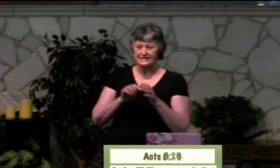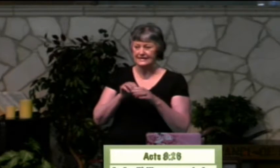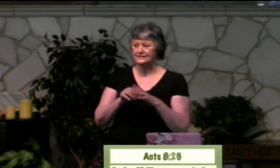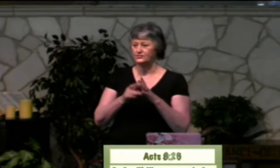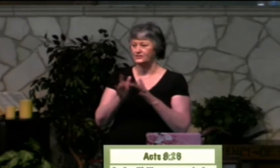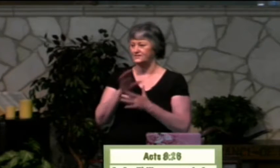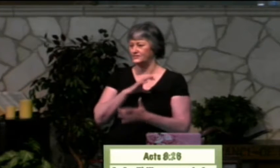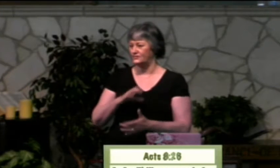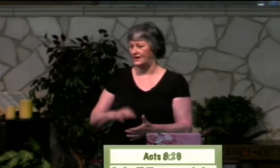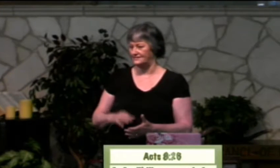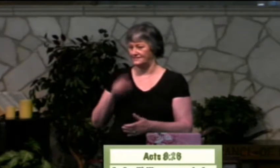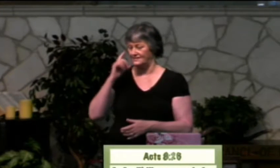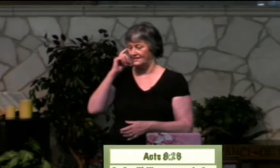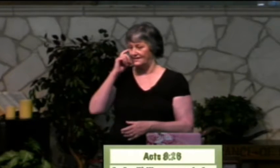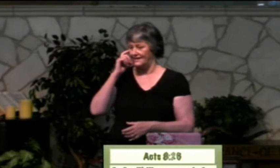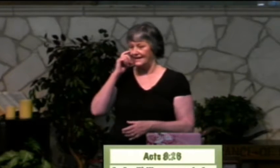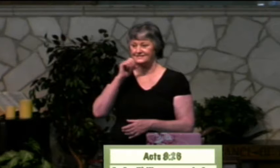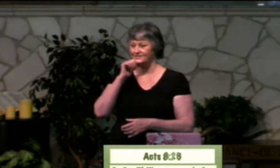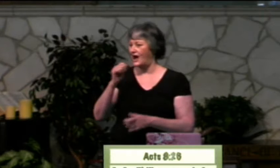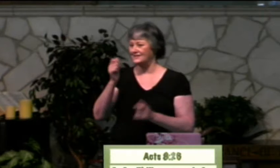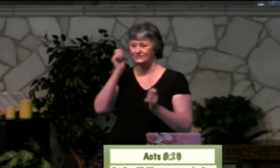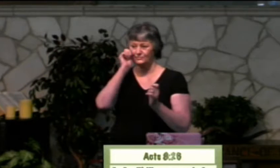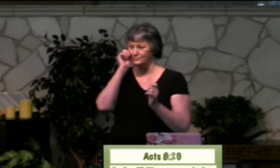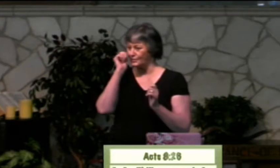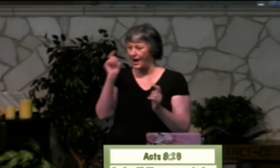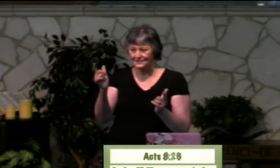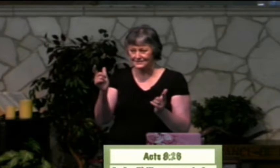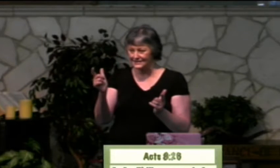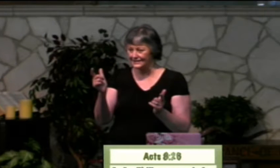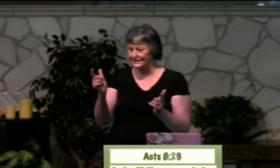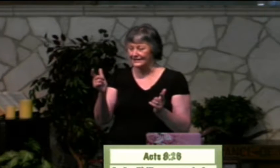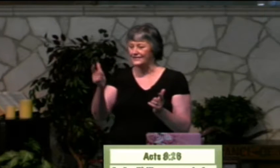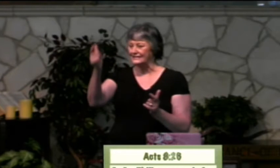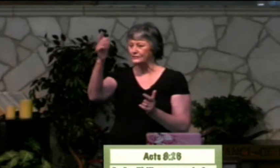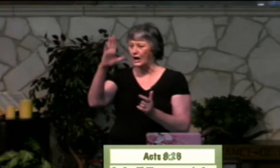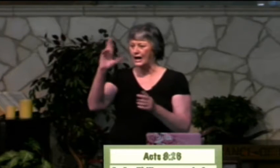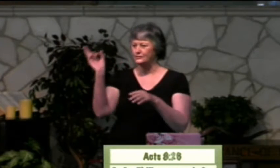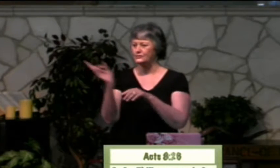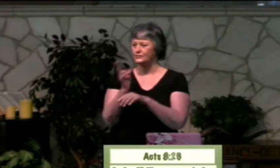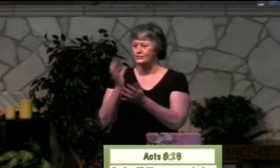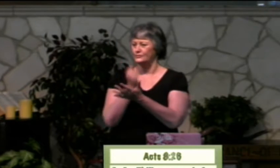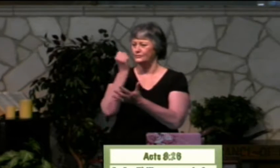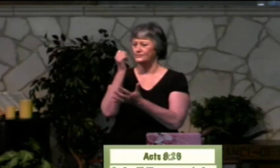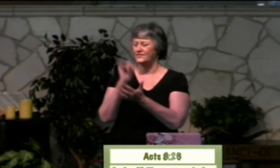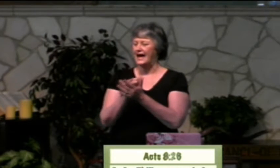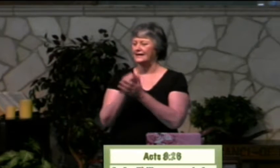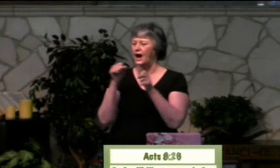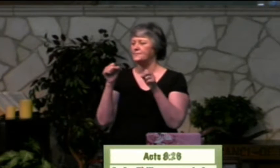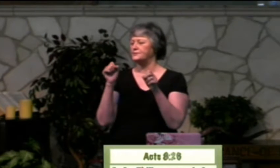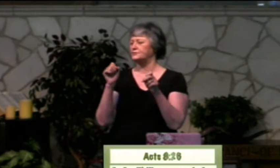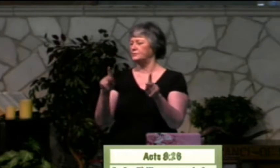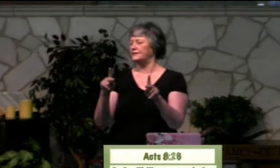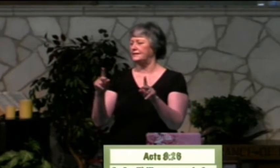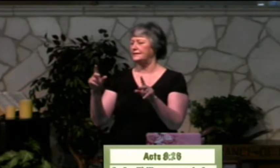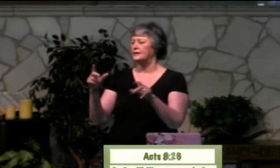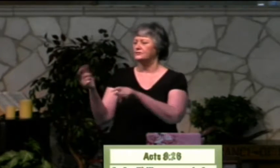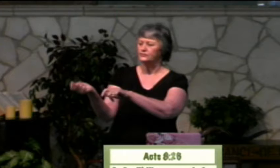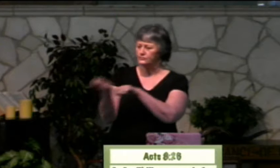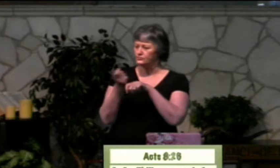in Jesus Christ. It's not surprising that God used that opportunity to